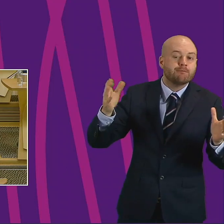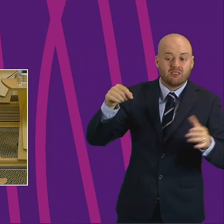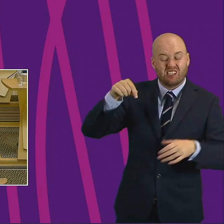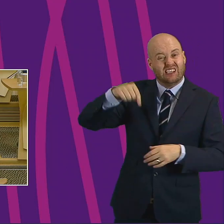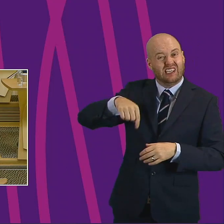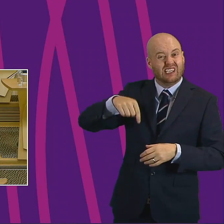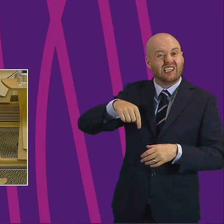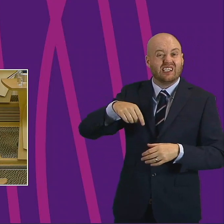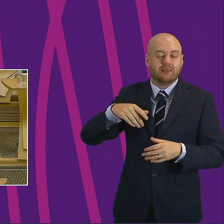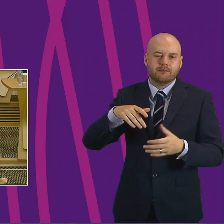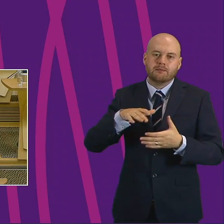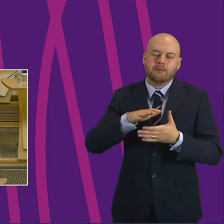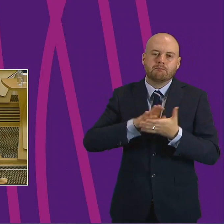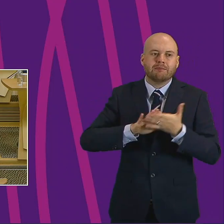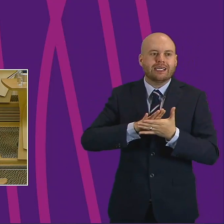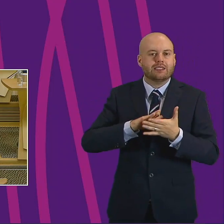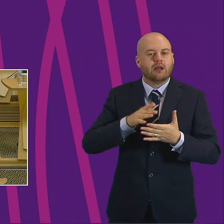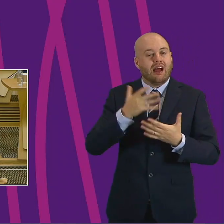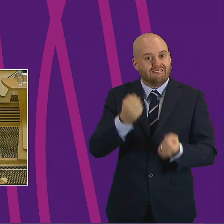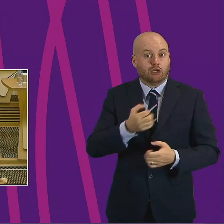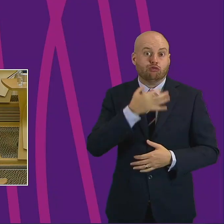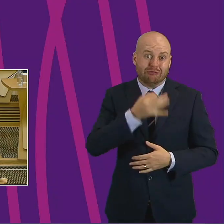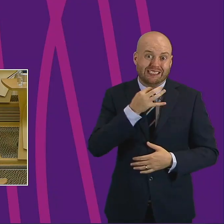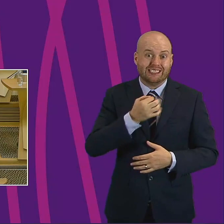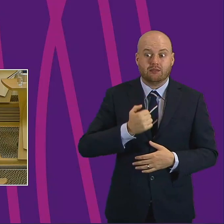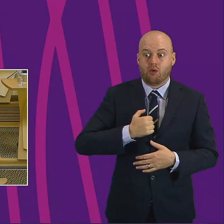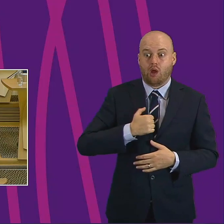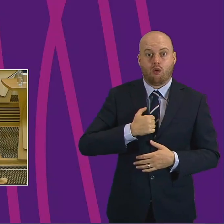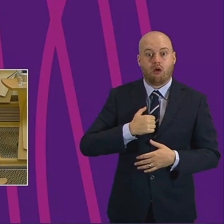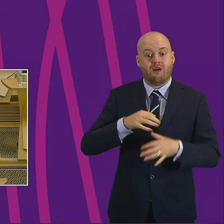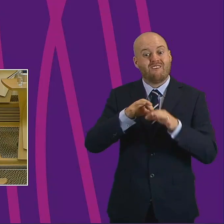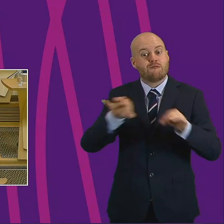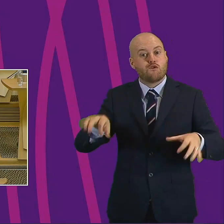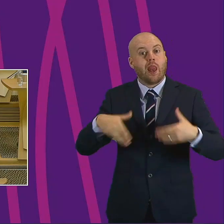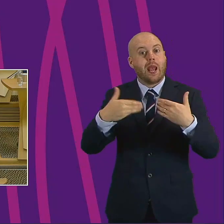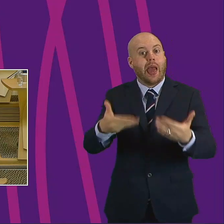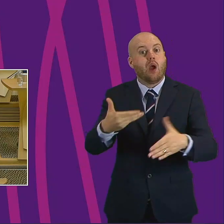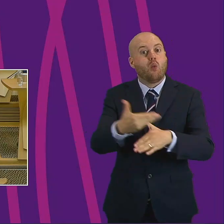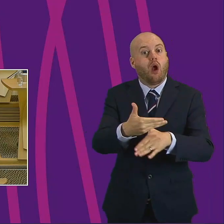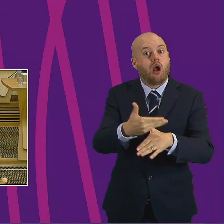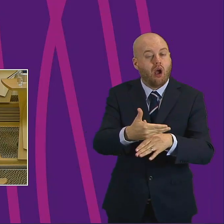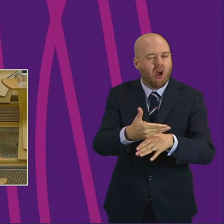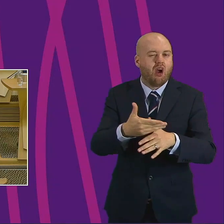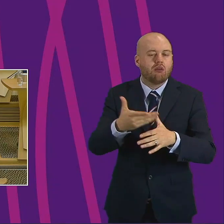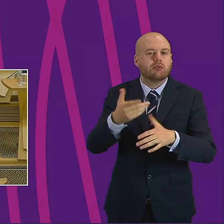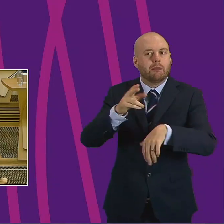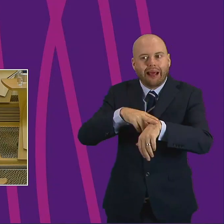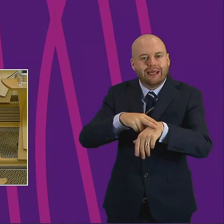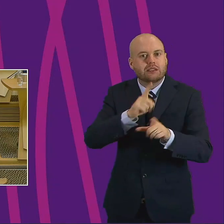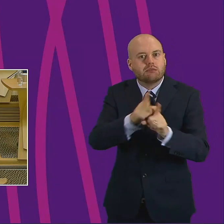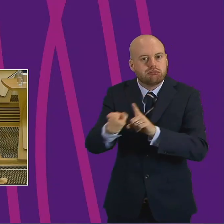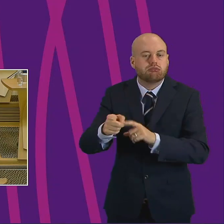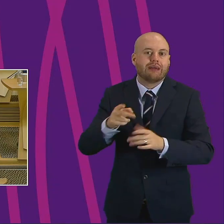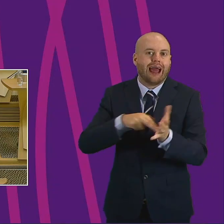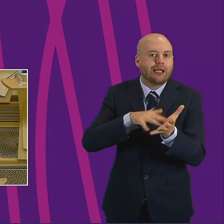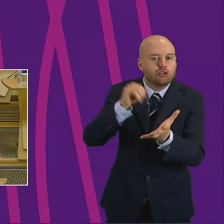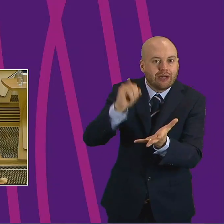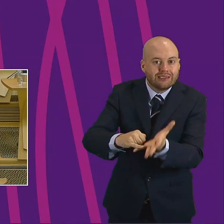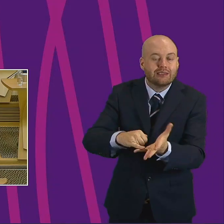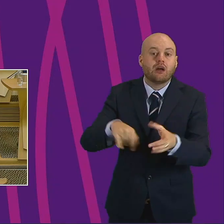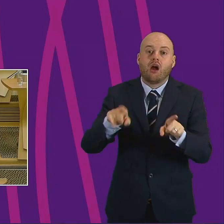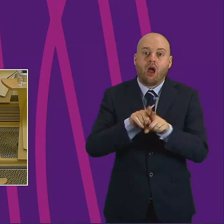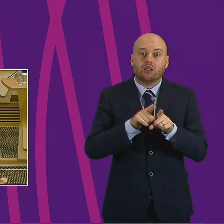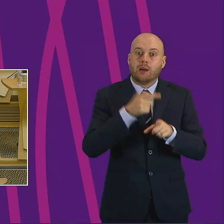citizens and frontline public service workers at risk. The First Minister and I have been crystal clear in supporting everyone's right to protest,